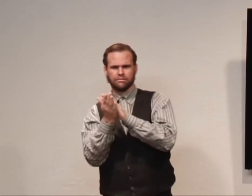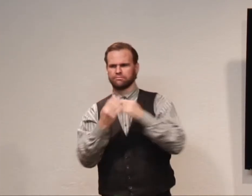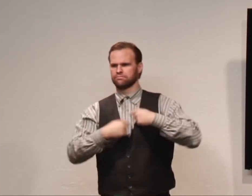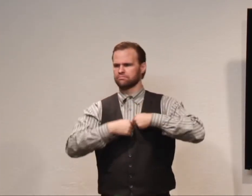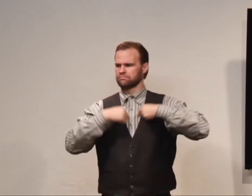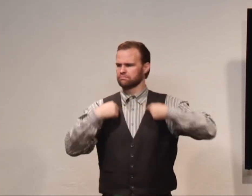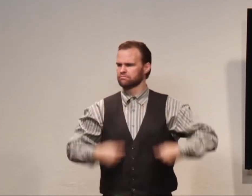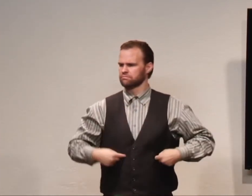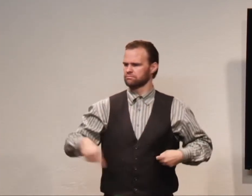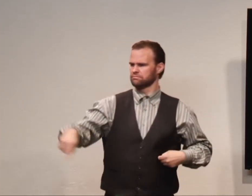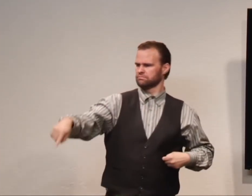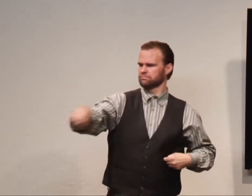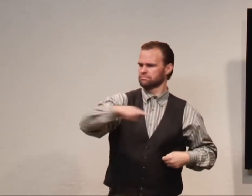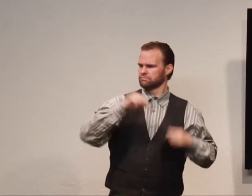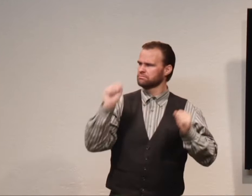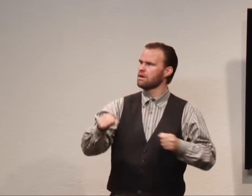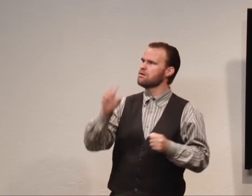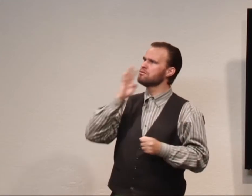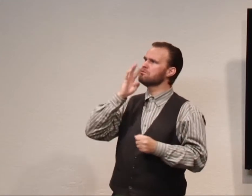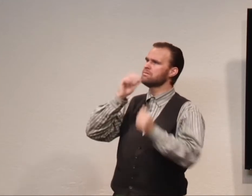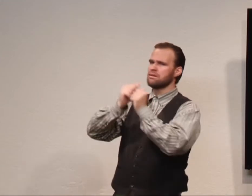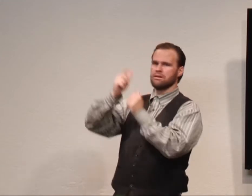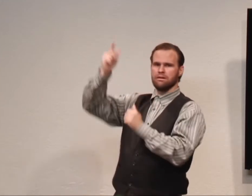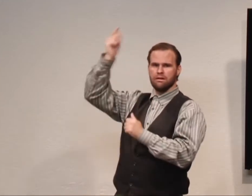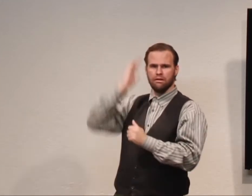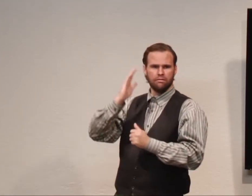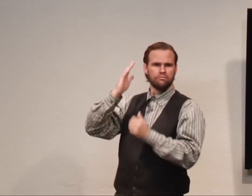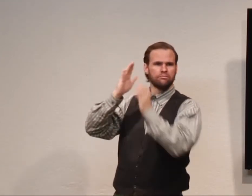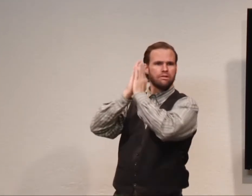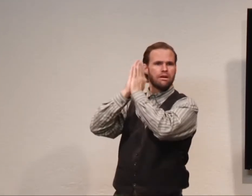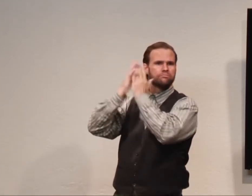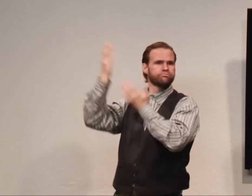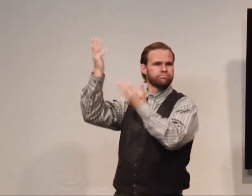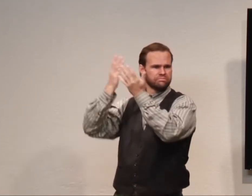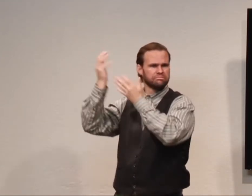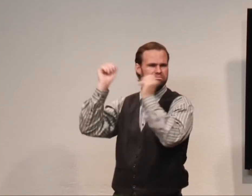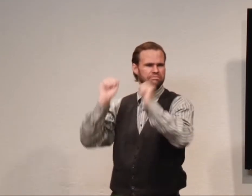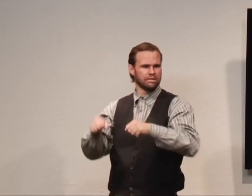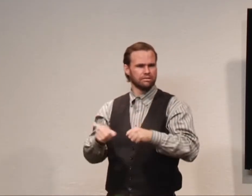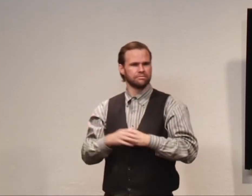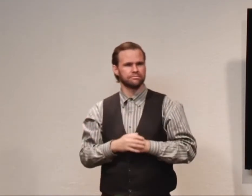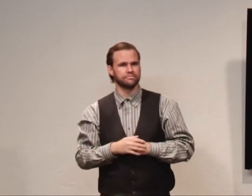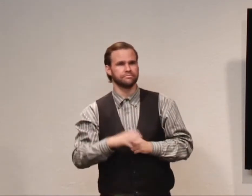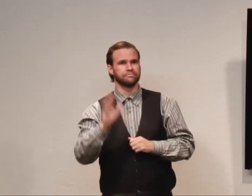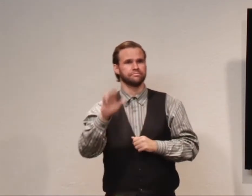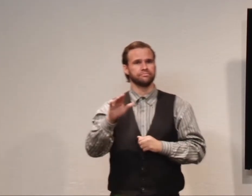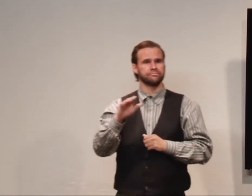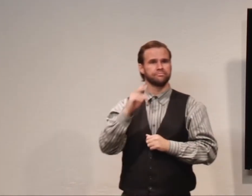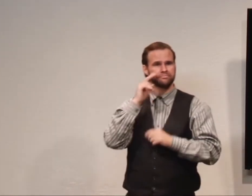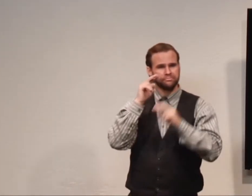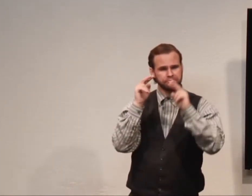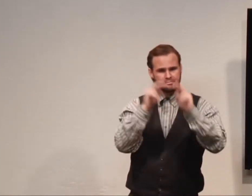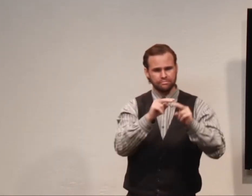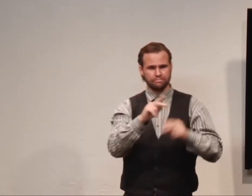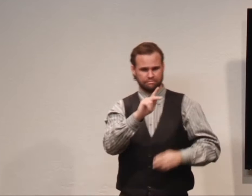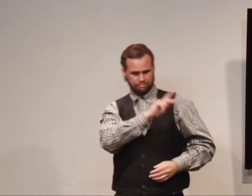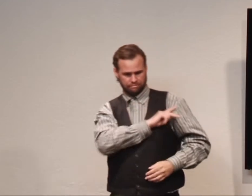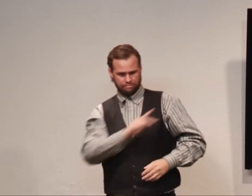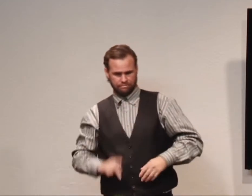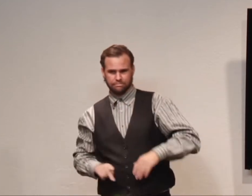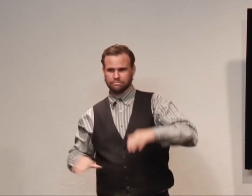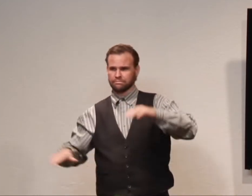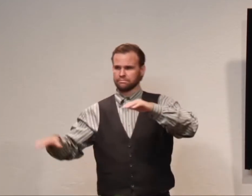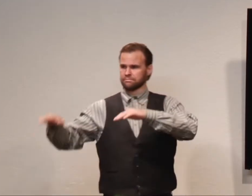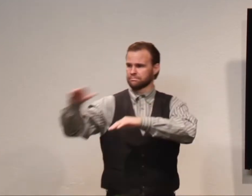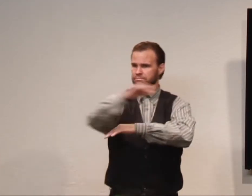you, you are God's priest. You can talk to God. You can have fellowship with God. You can confess your sins to God.